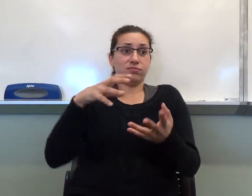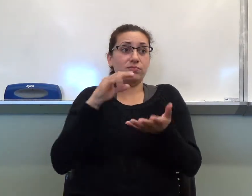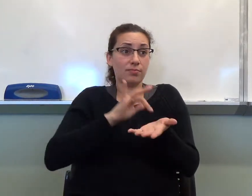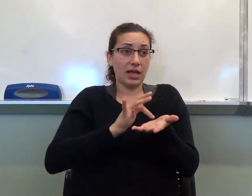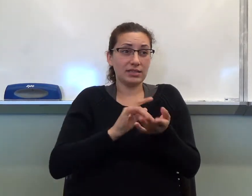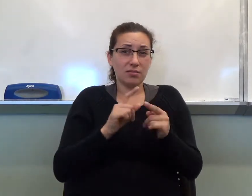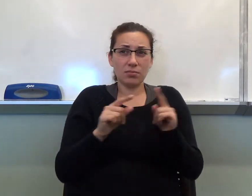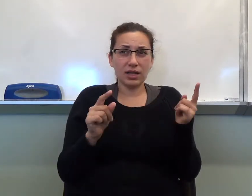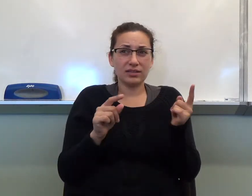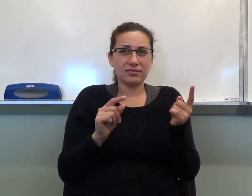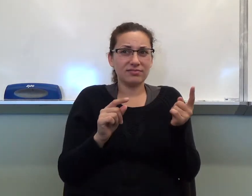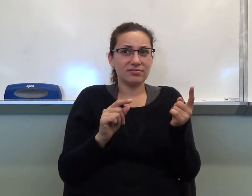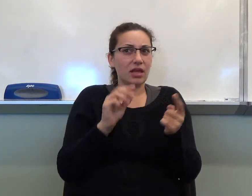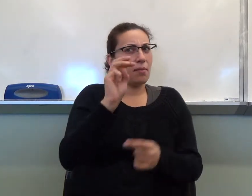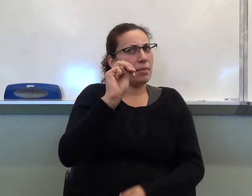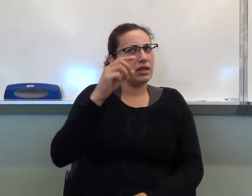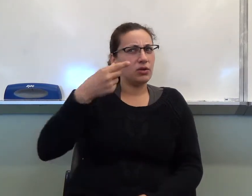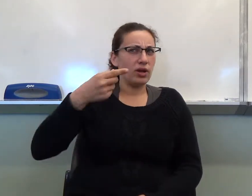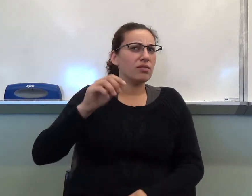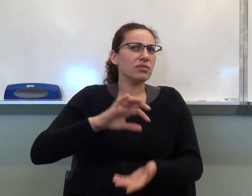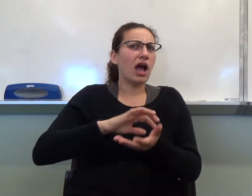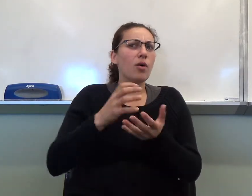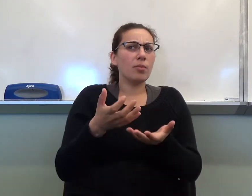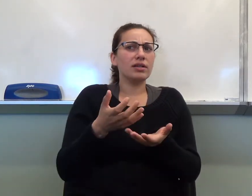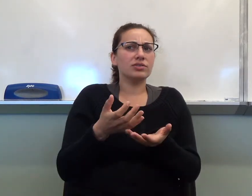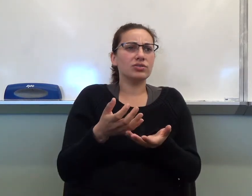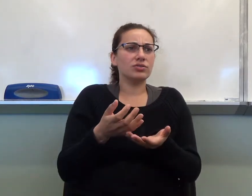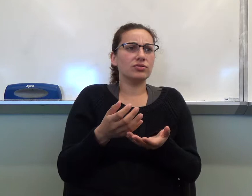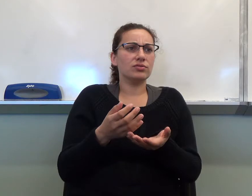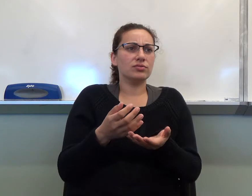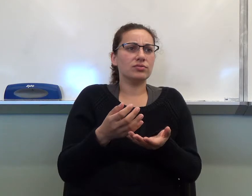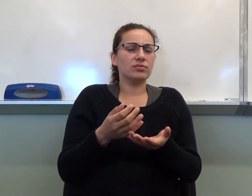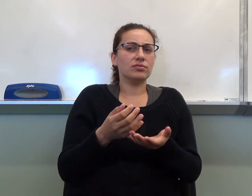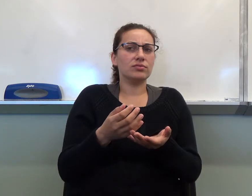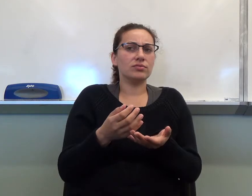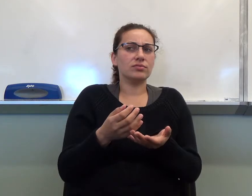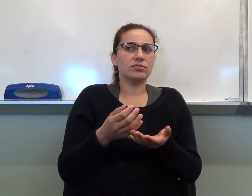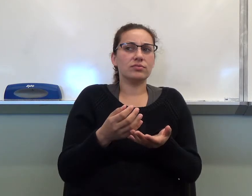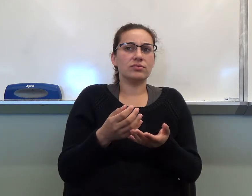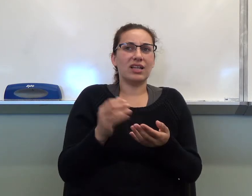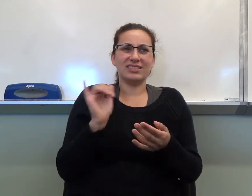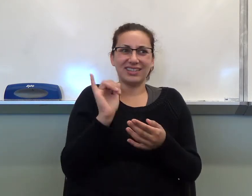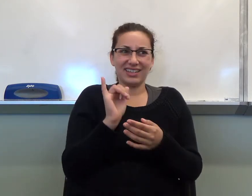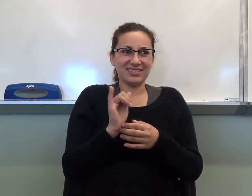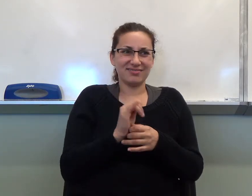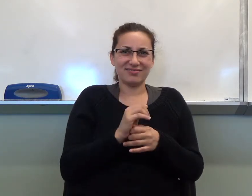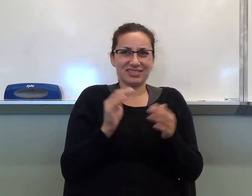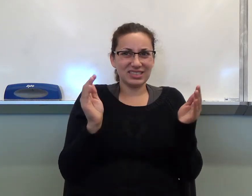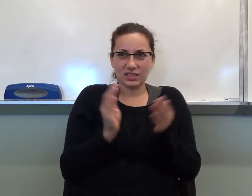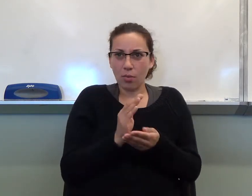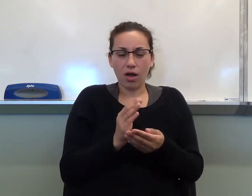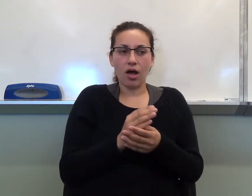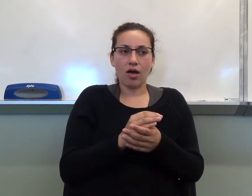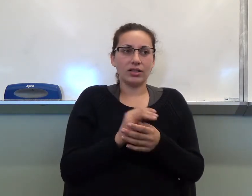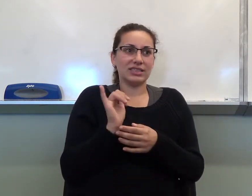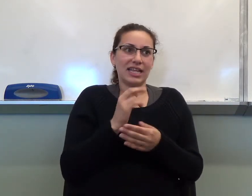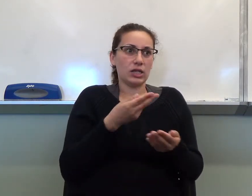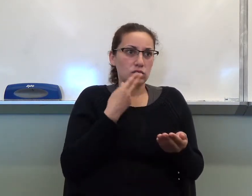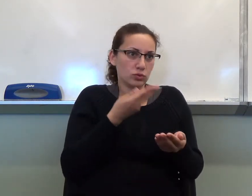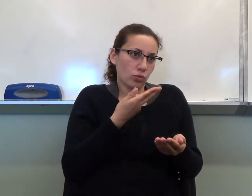is it in terms of grams? Let's convert that to grams. A teaspoon. Okay? All